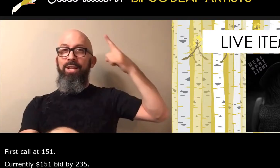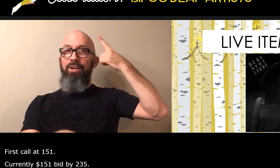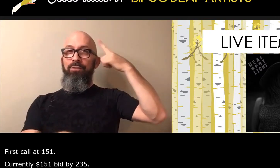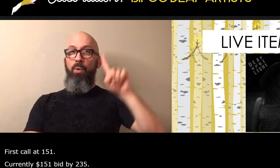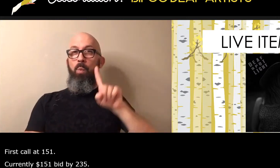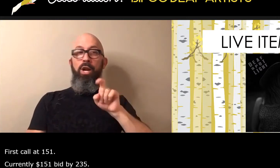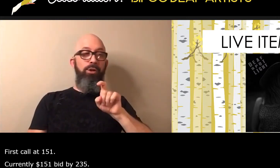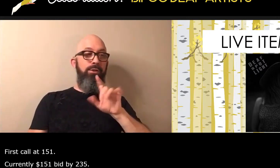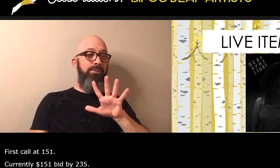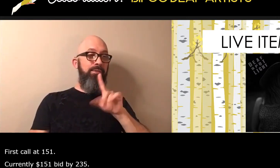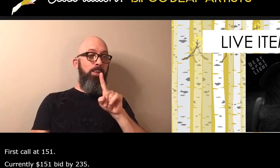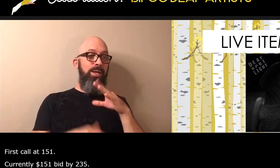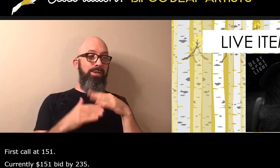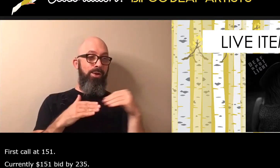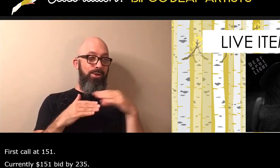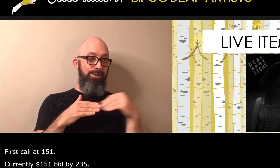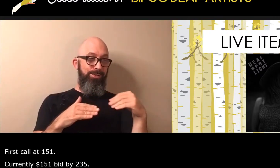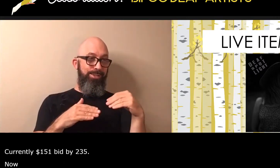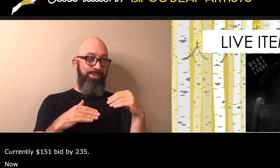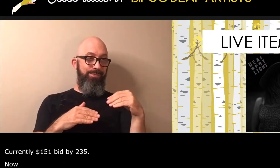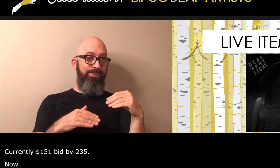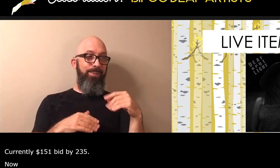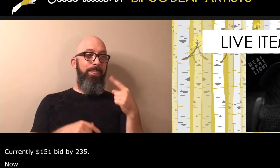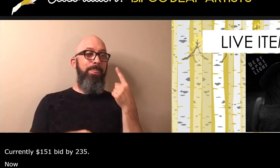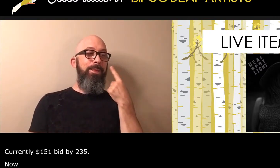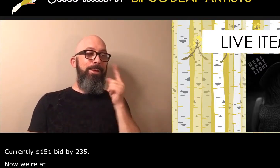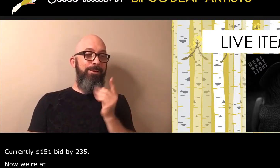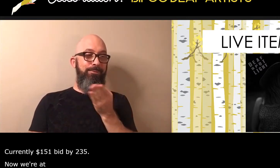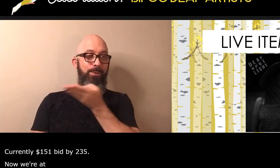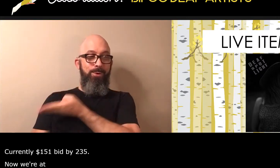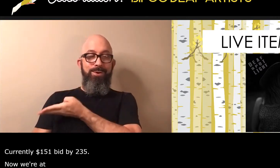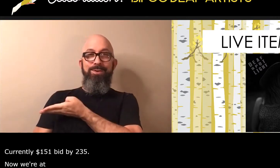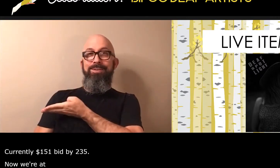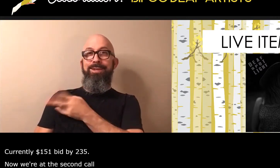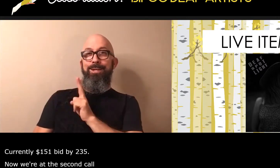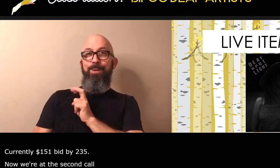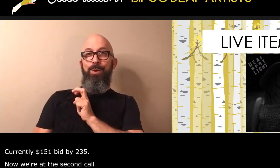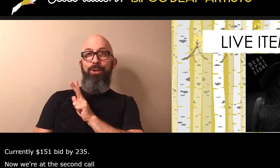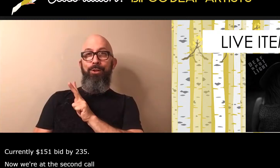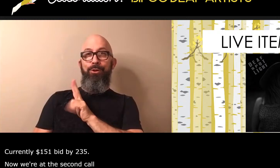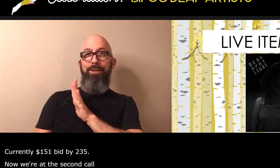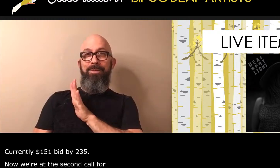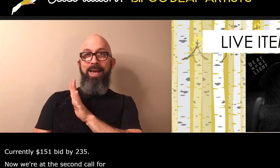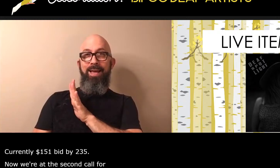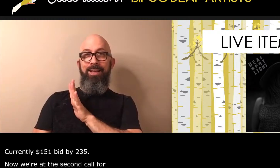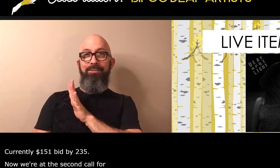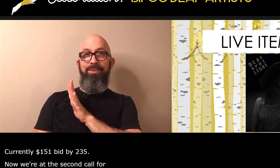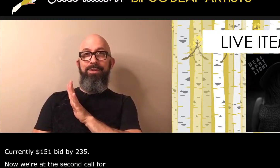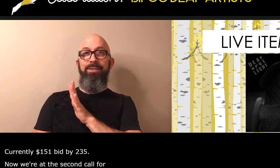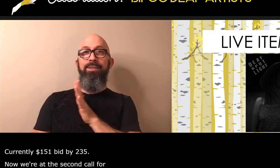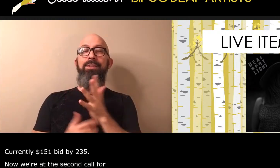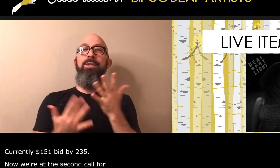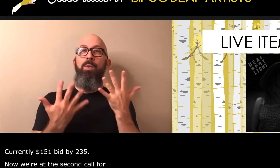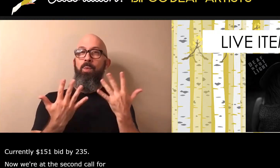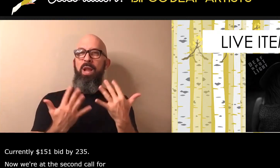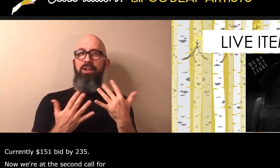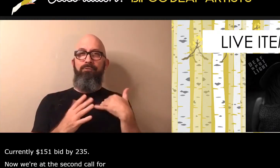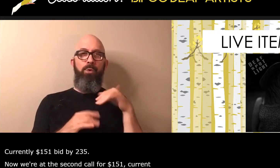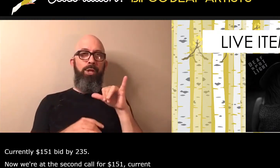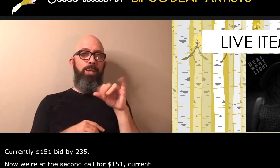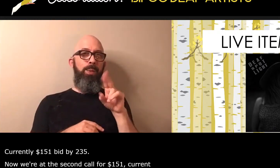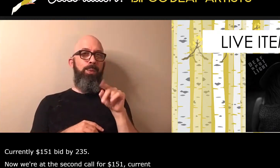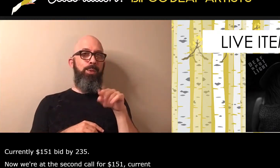Now we're the second call for $151. Current high bidder is 235.